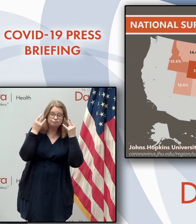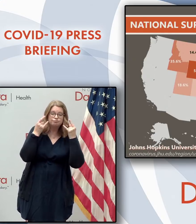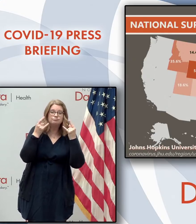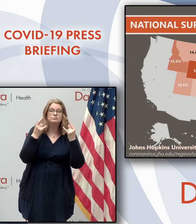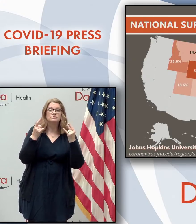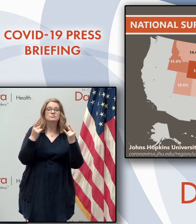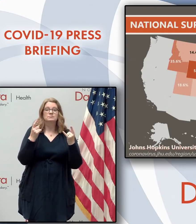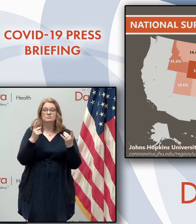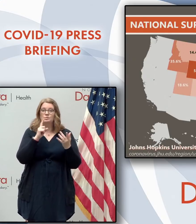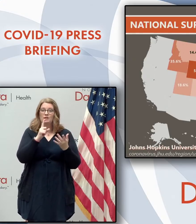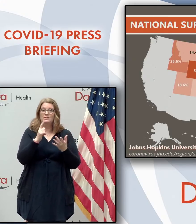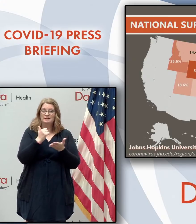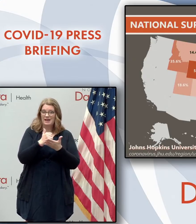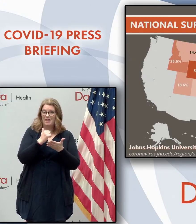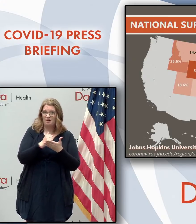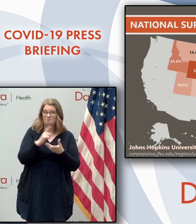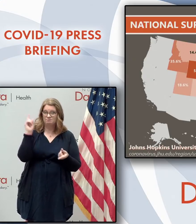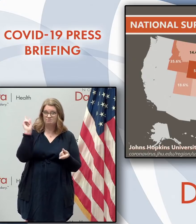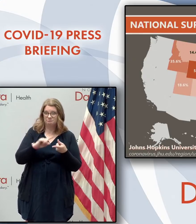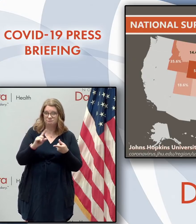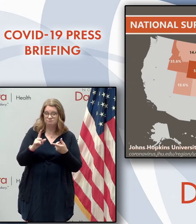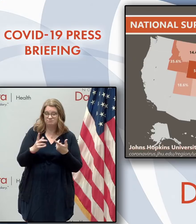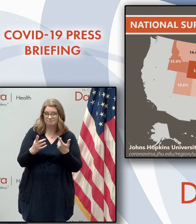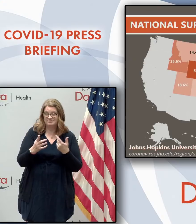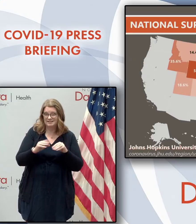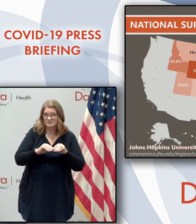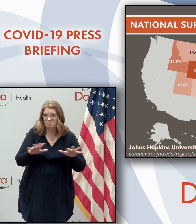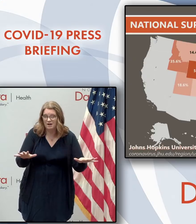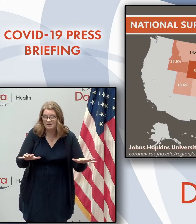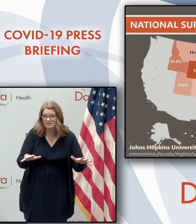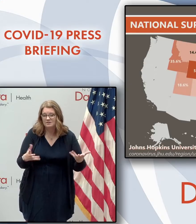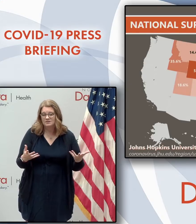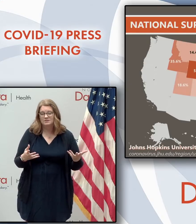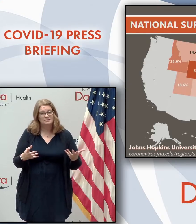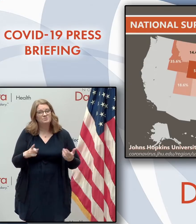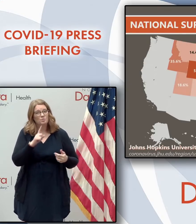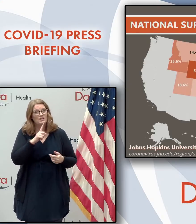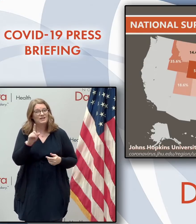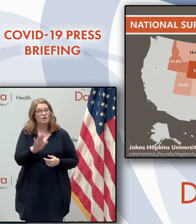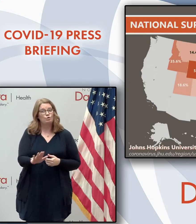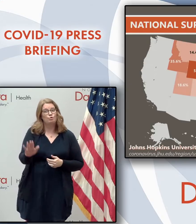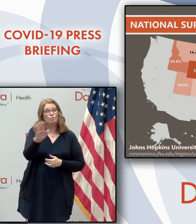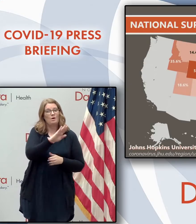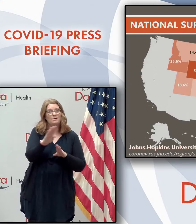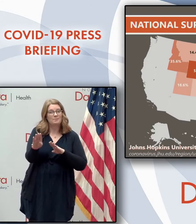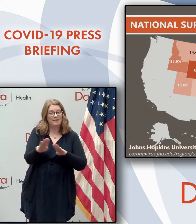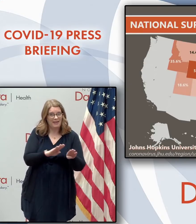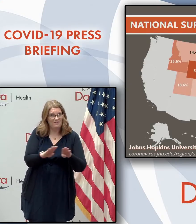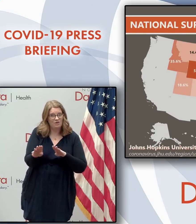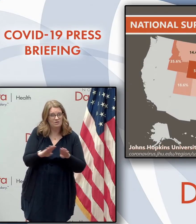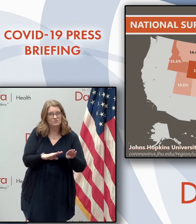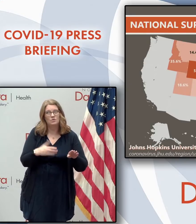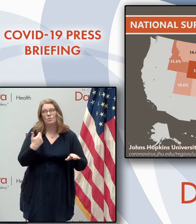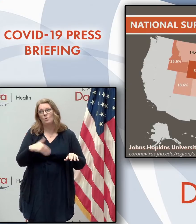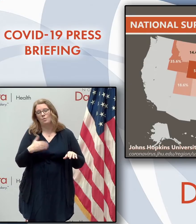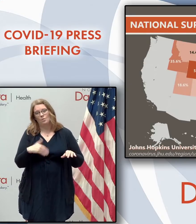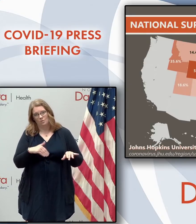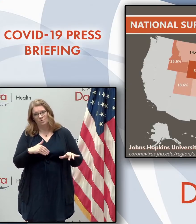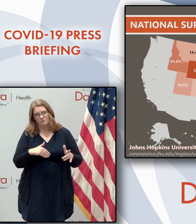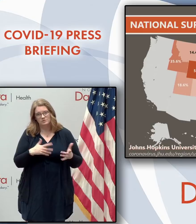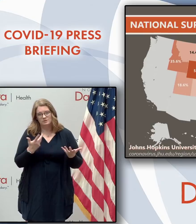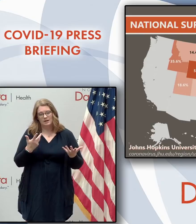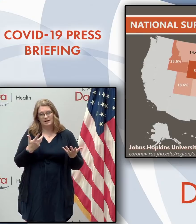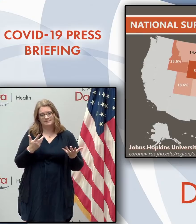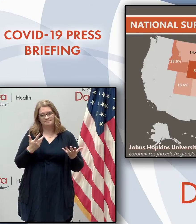help mitigate the spread, because the actions that are taking have allowed us to at least grow